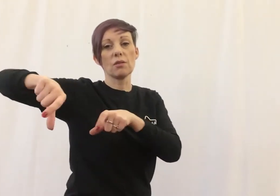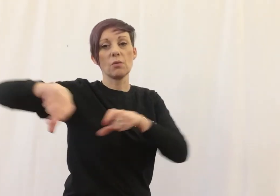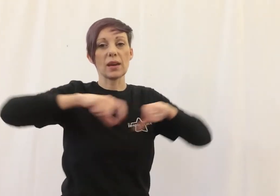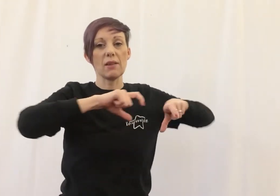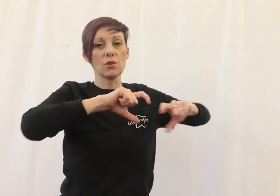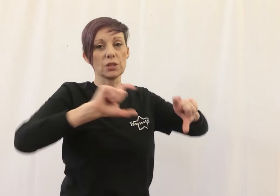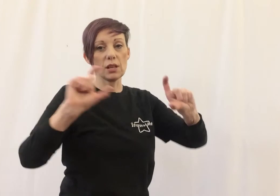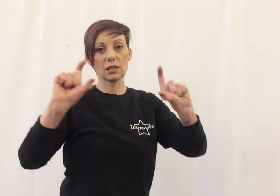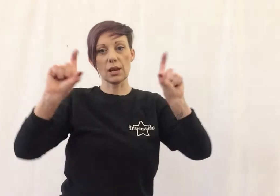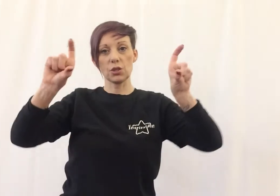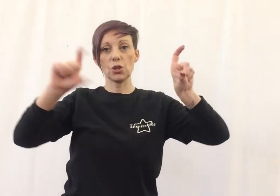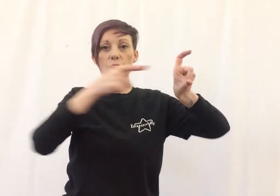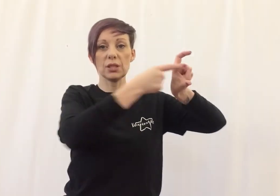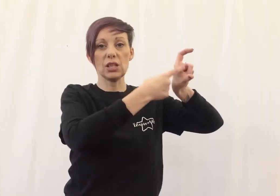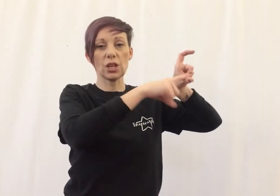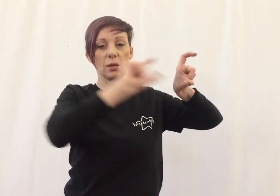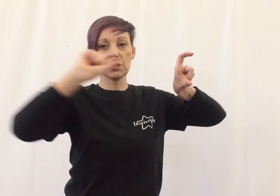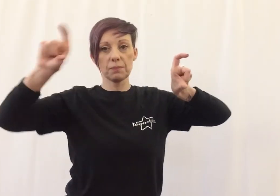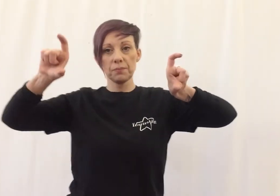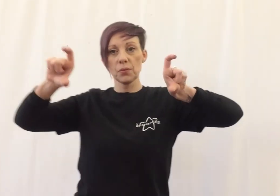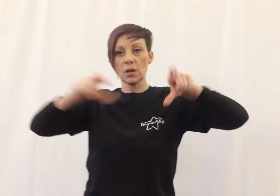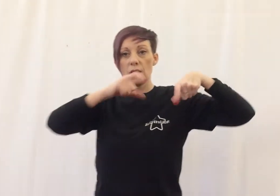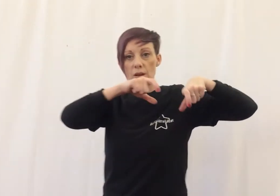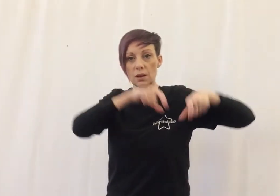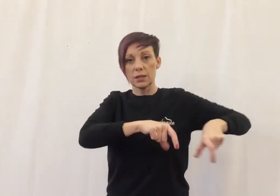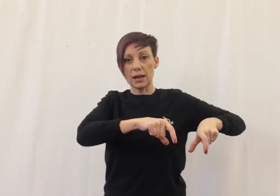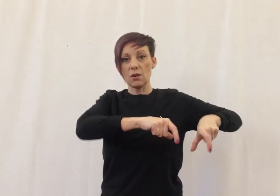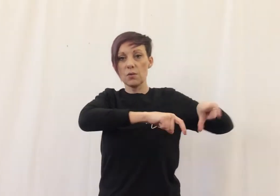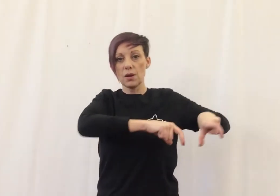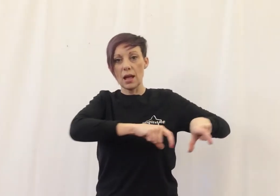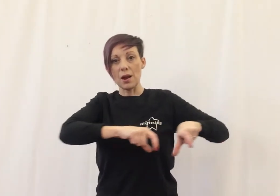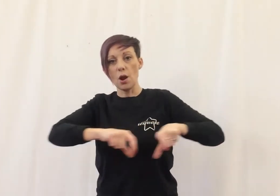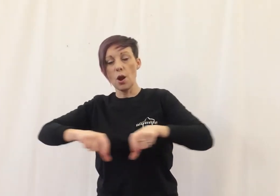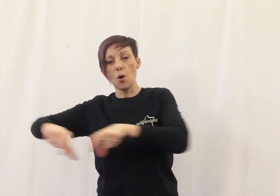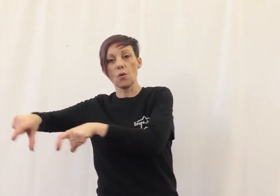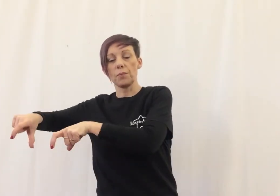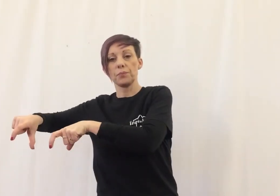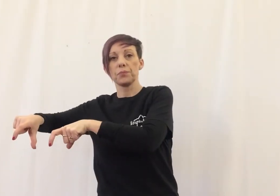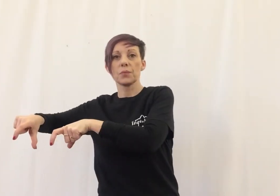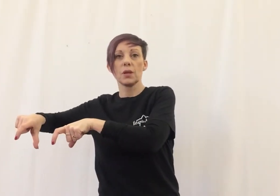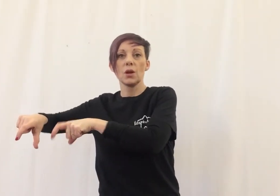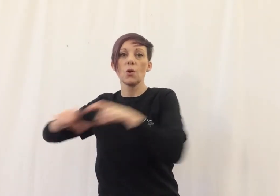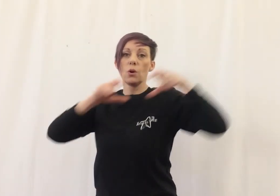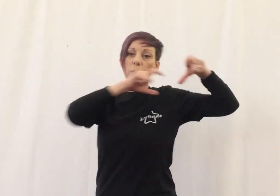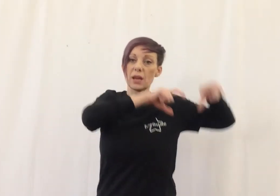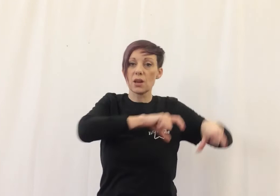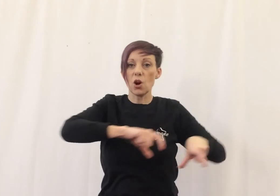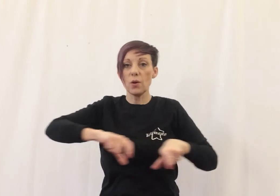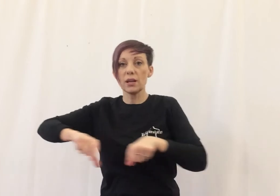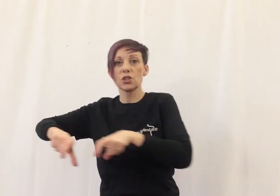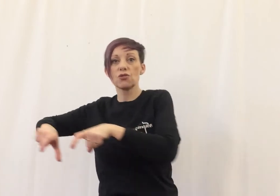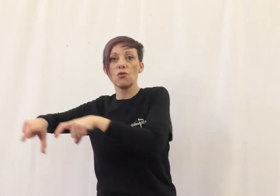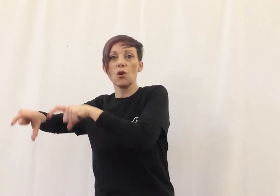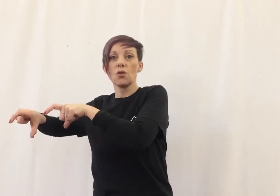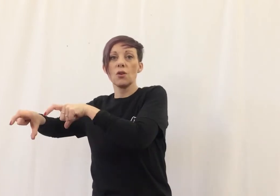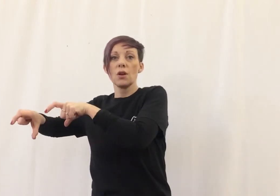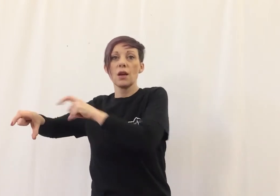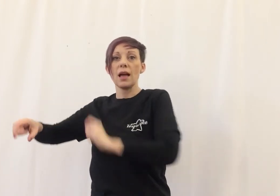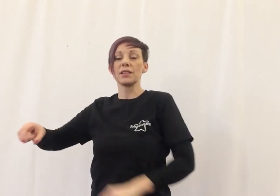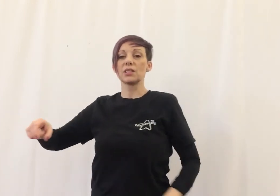We're carrying on. So that's like 2 C shapes, down and along. We'll be going strong, and so